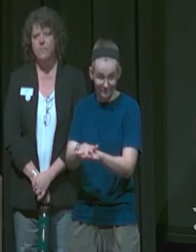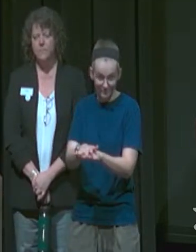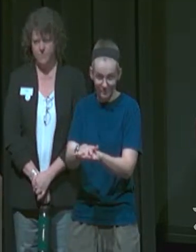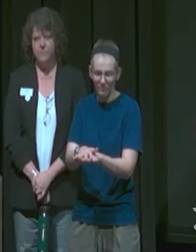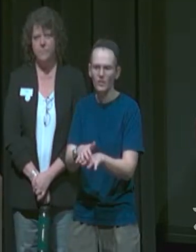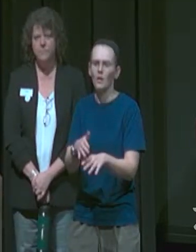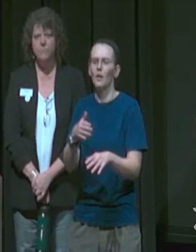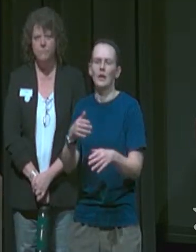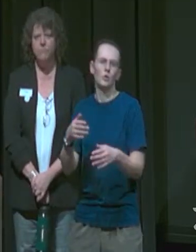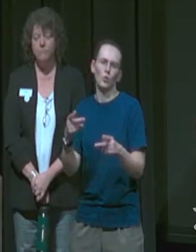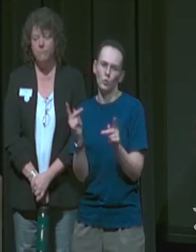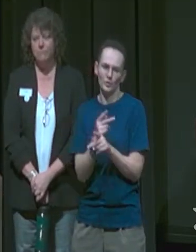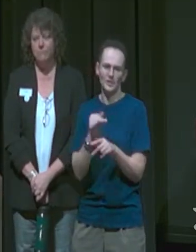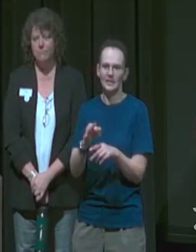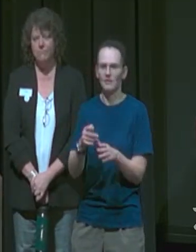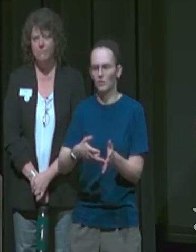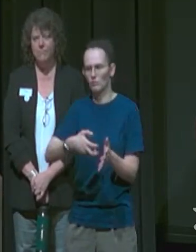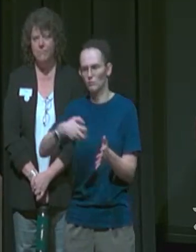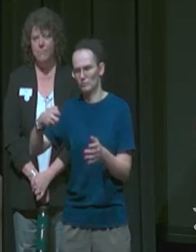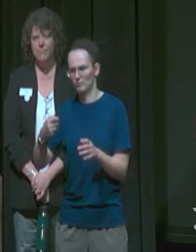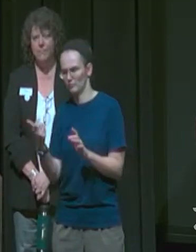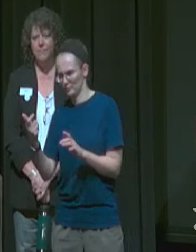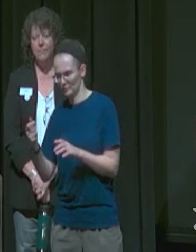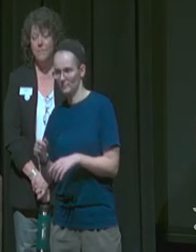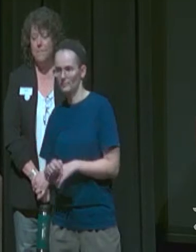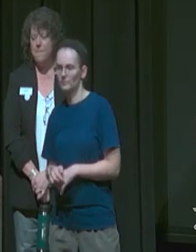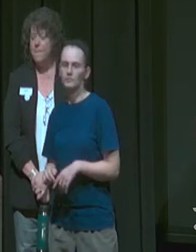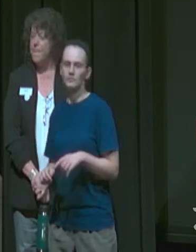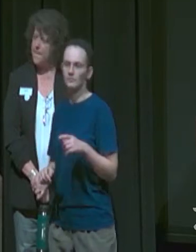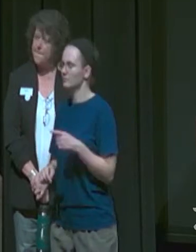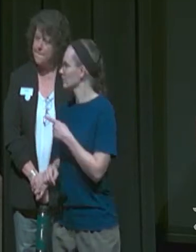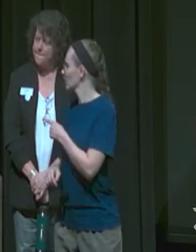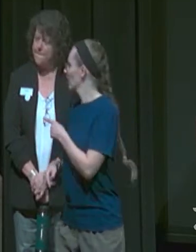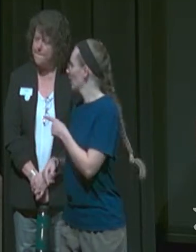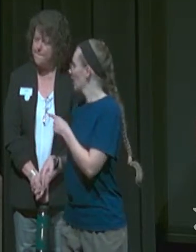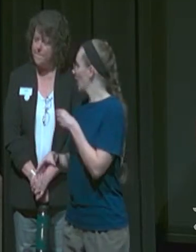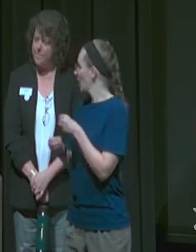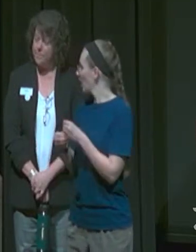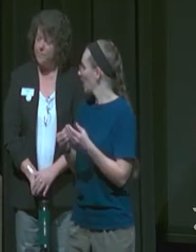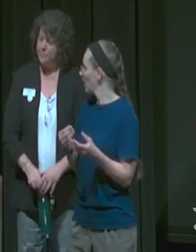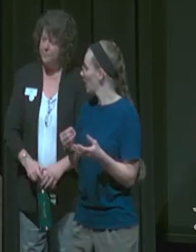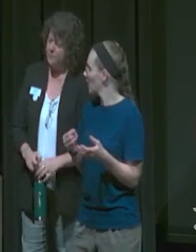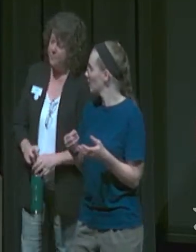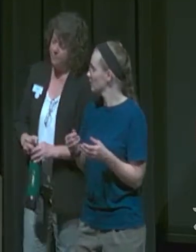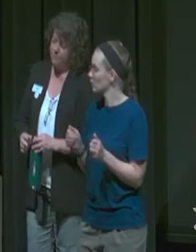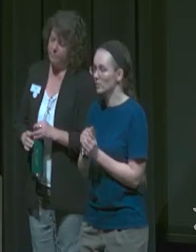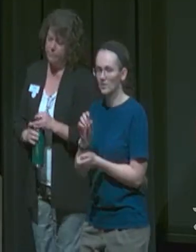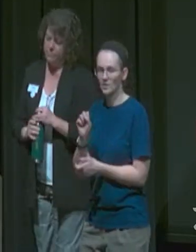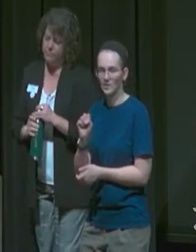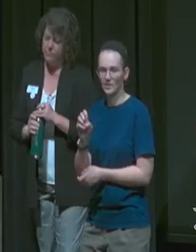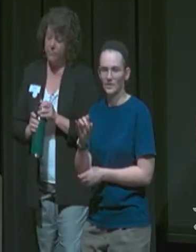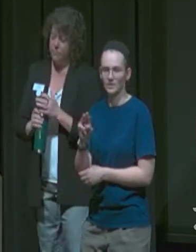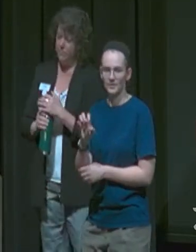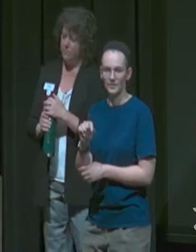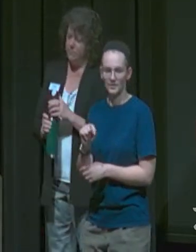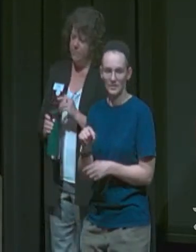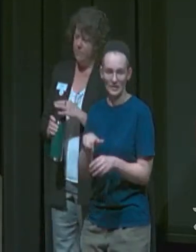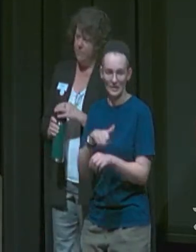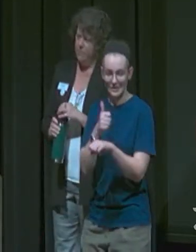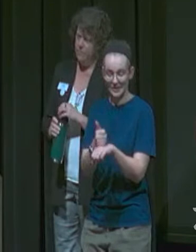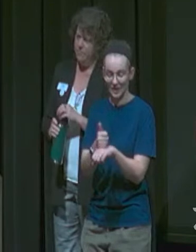containing it. So, and we do have a question here. So I can just sorry. quick add to that as well, though, with the sediment that's being